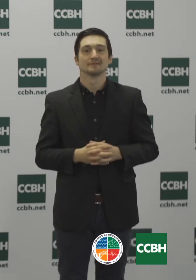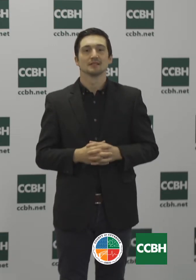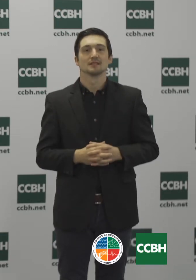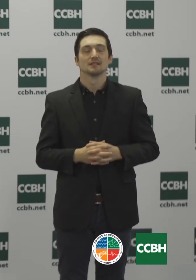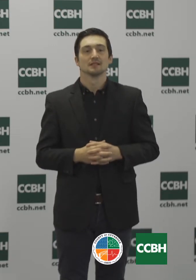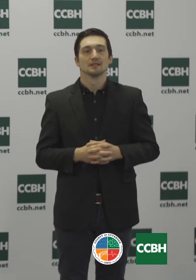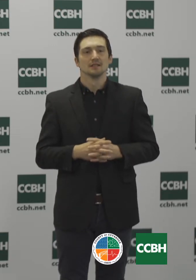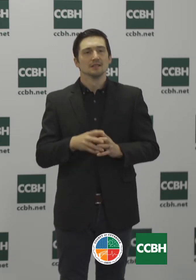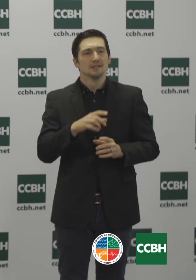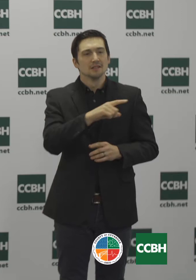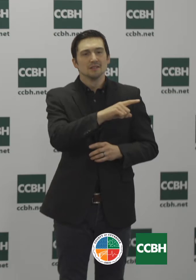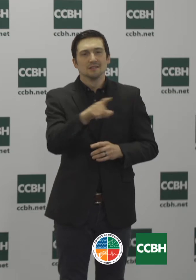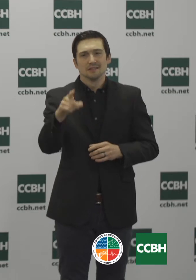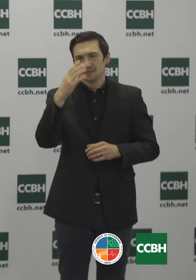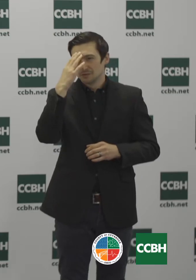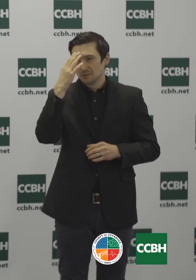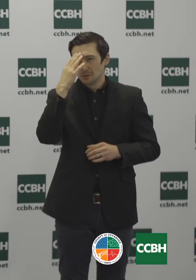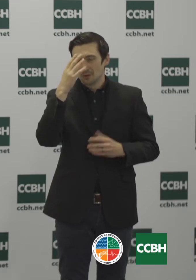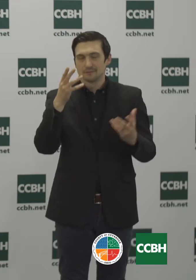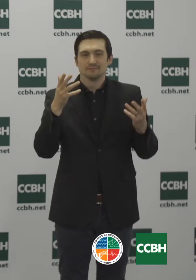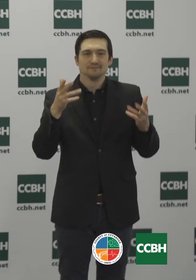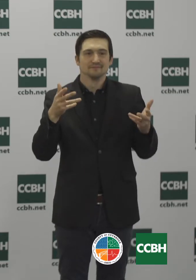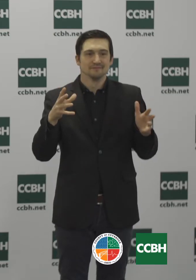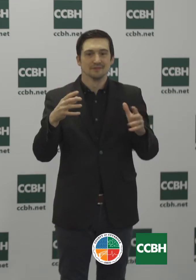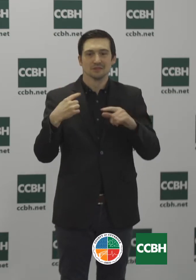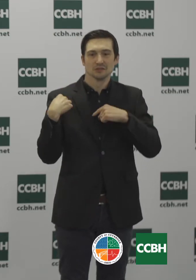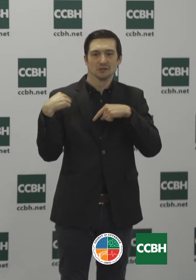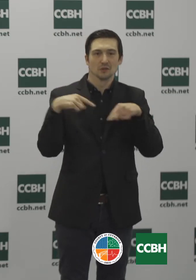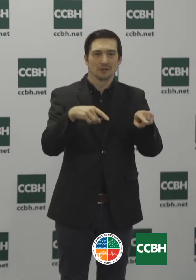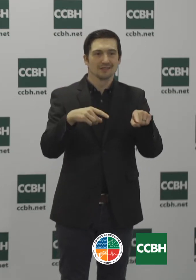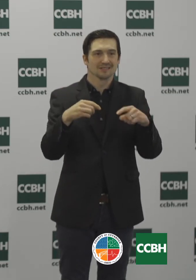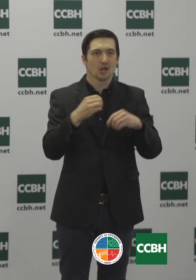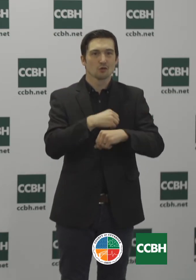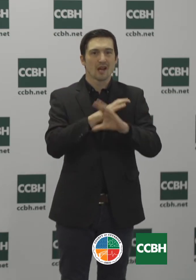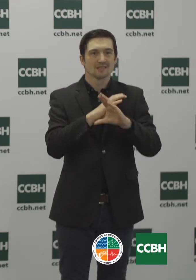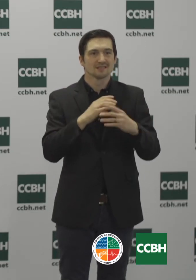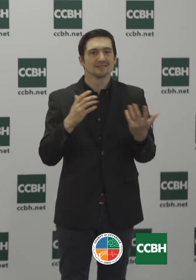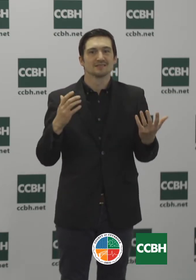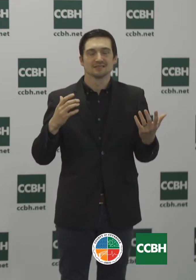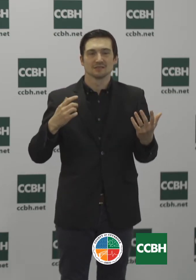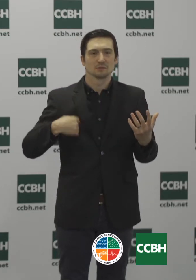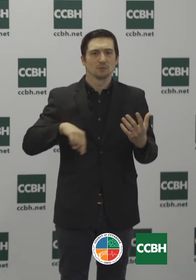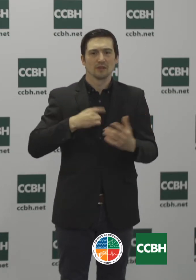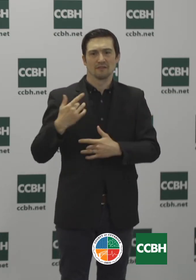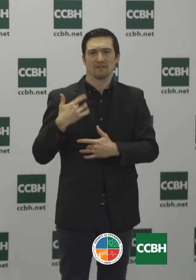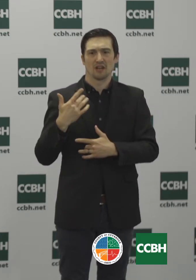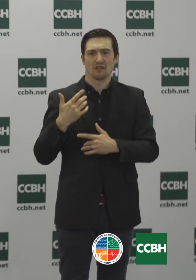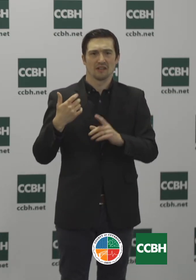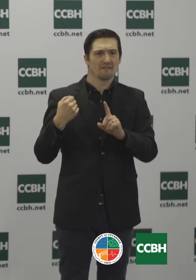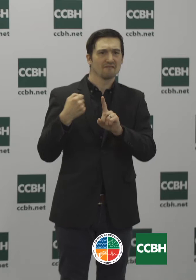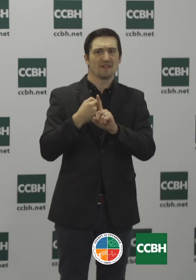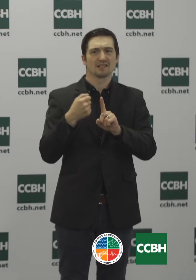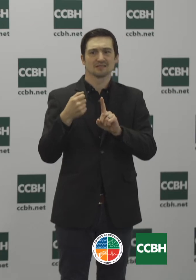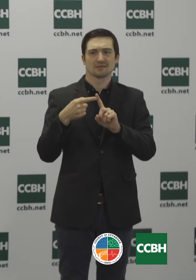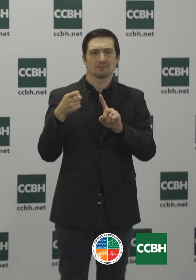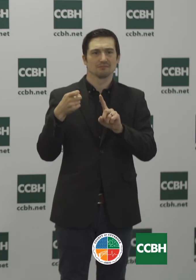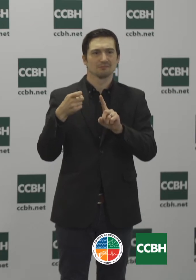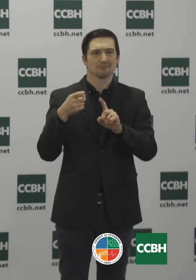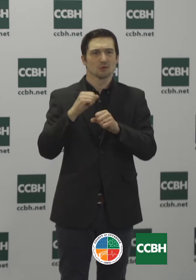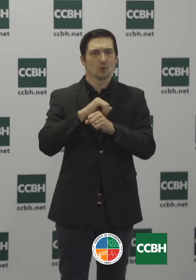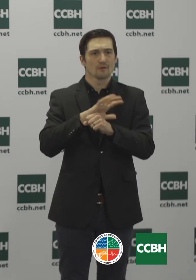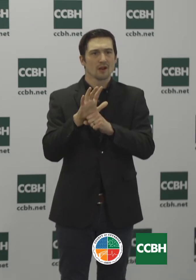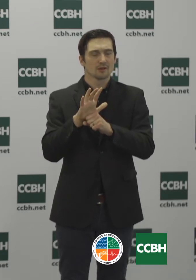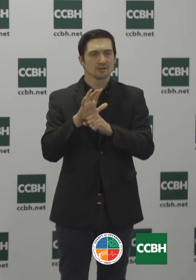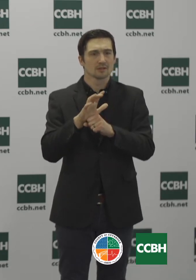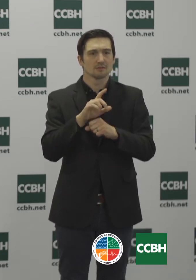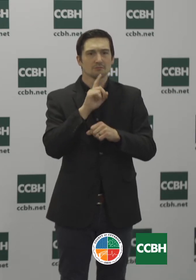As this crisis continues and we continue to feel the effects of it, I'm very grateful to have the opportunity to work